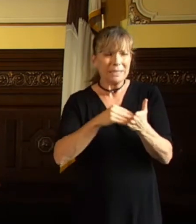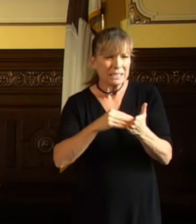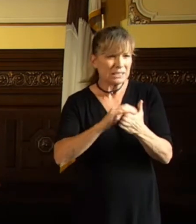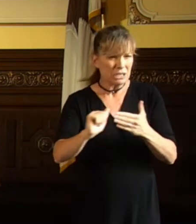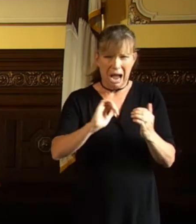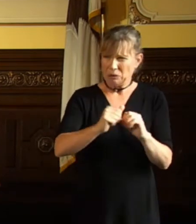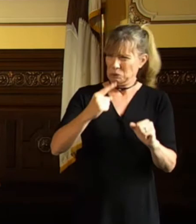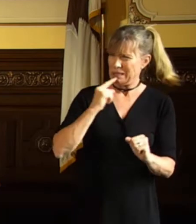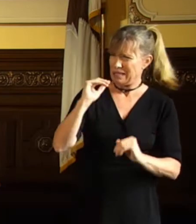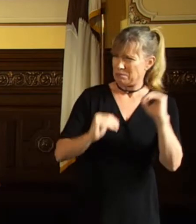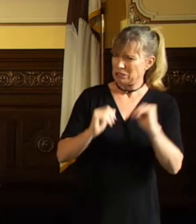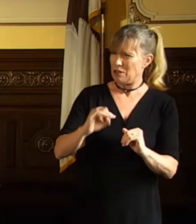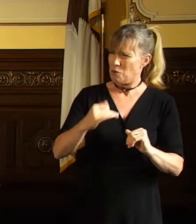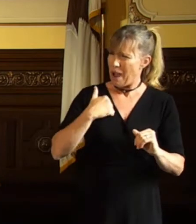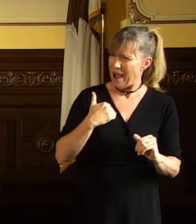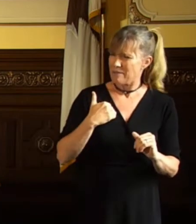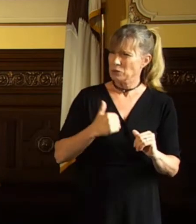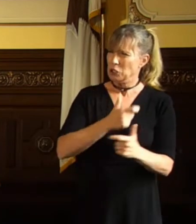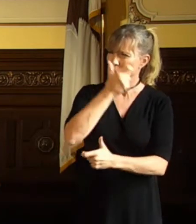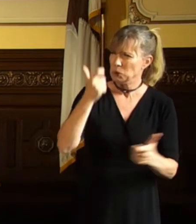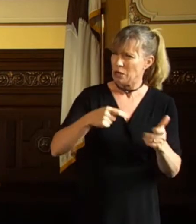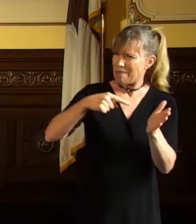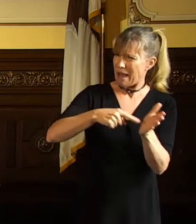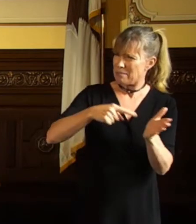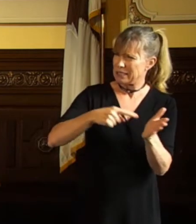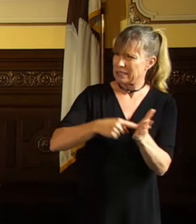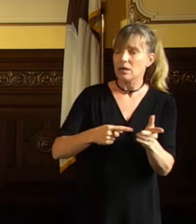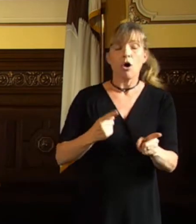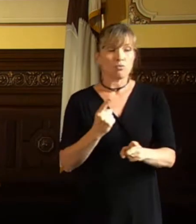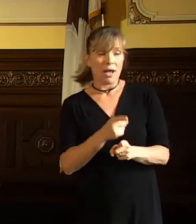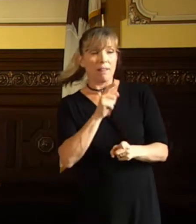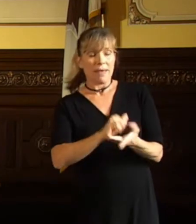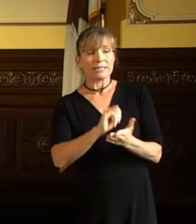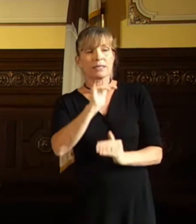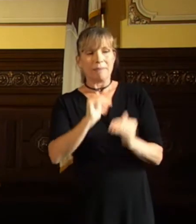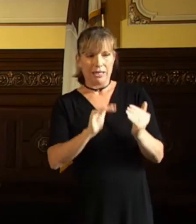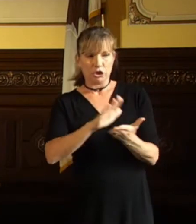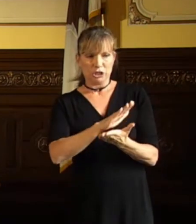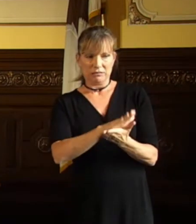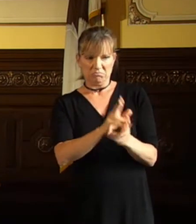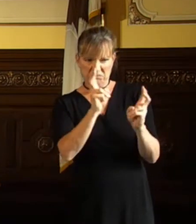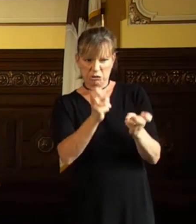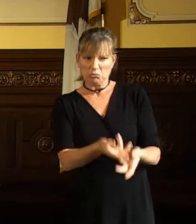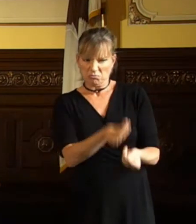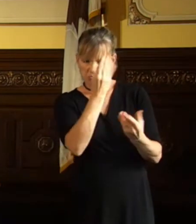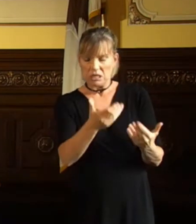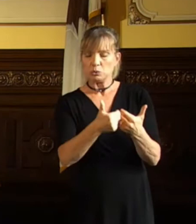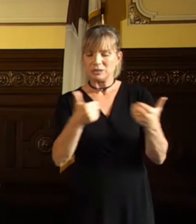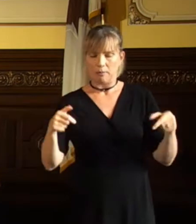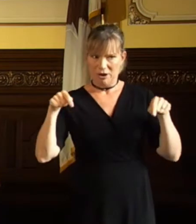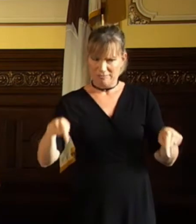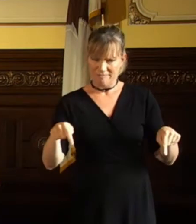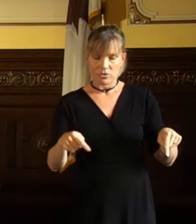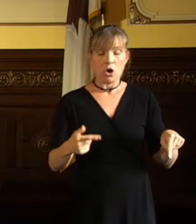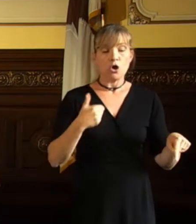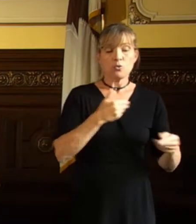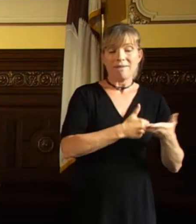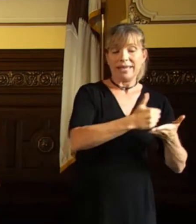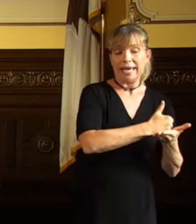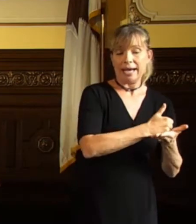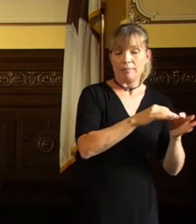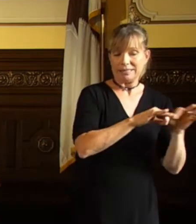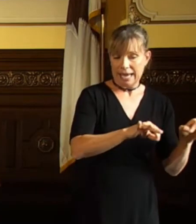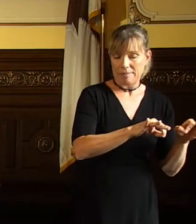can you say it's balanced if you've got those massive liabilities? Right, well, that's a balance sheet issue, just to, separate these things, right? You've got an income